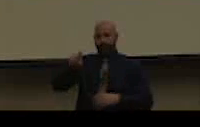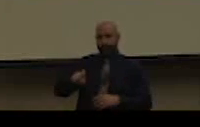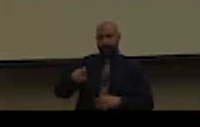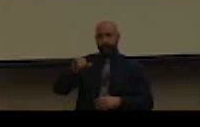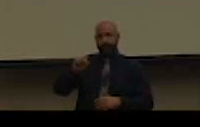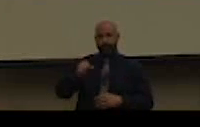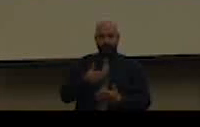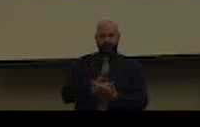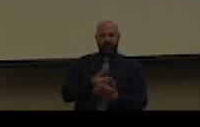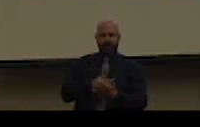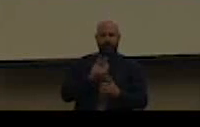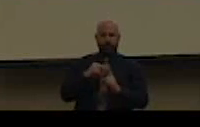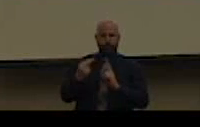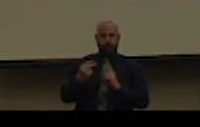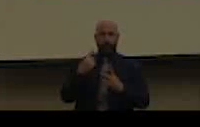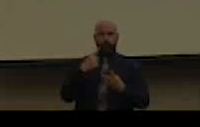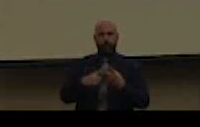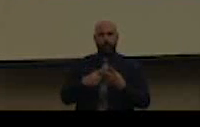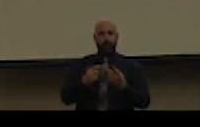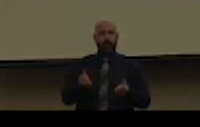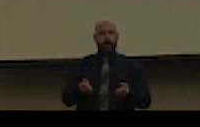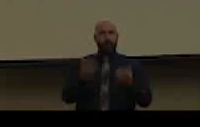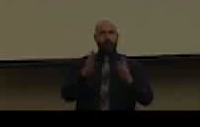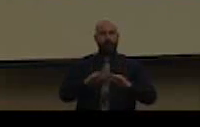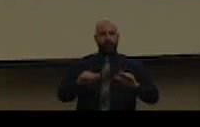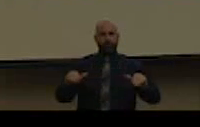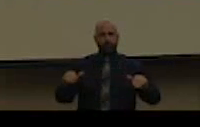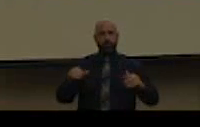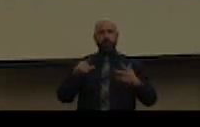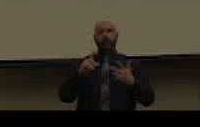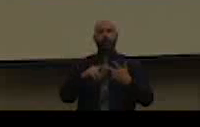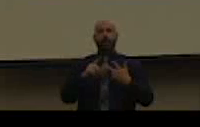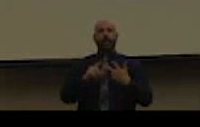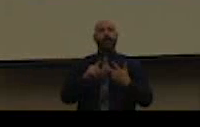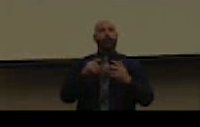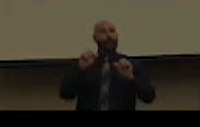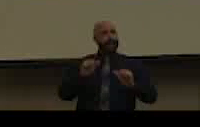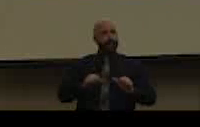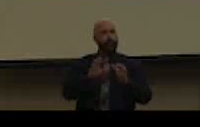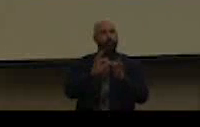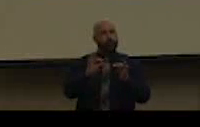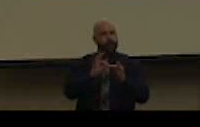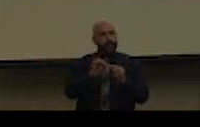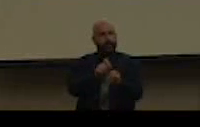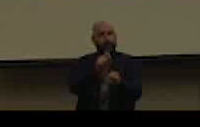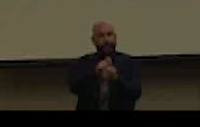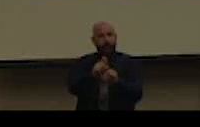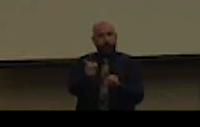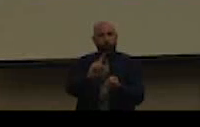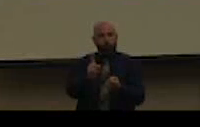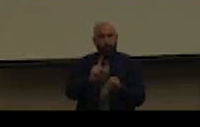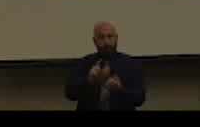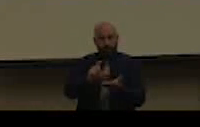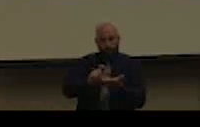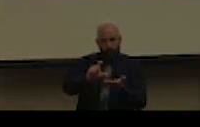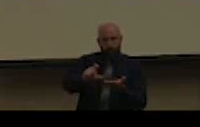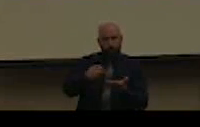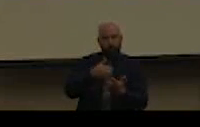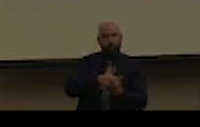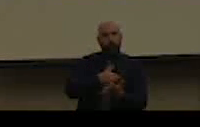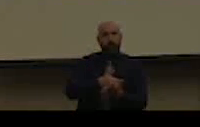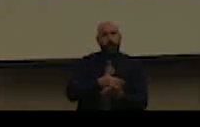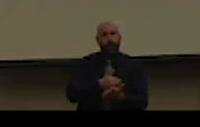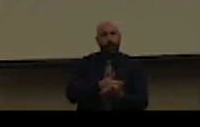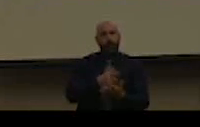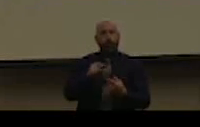children, and also being able to say specifically where we would target those dollars, you know, when you go in with a plan to the legislature,